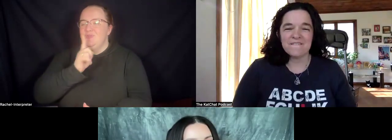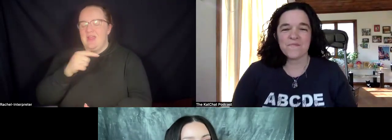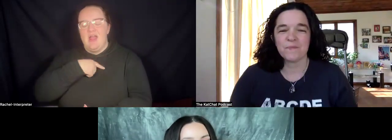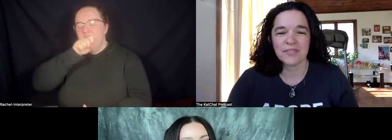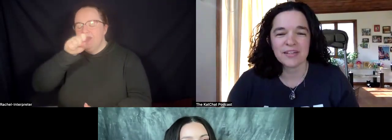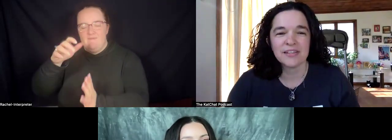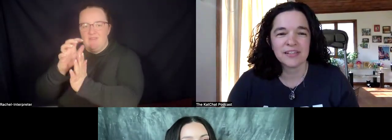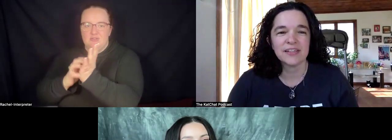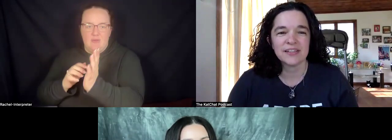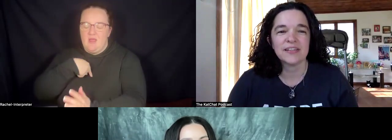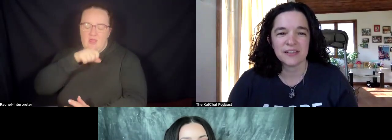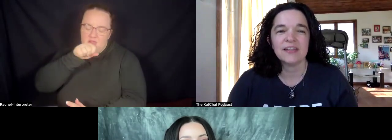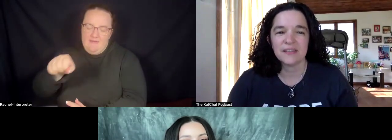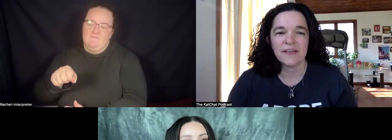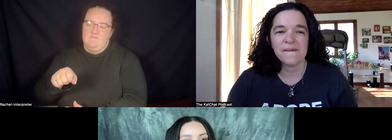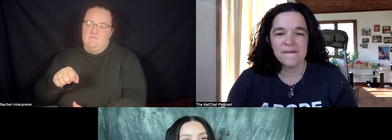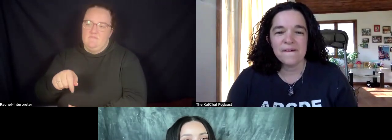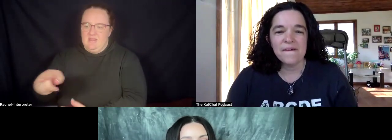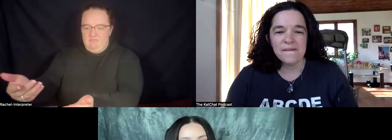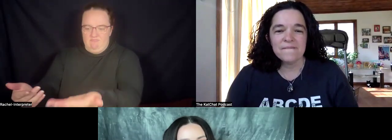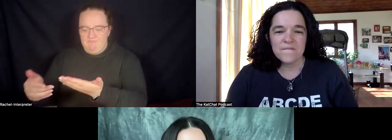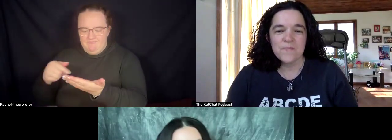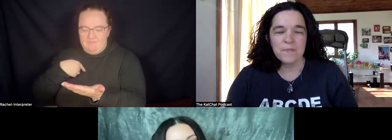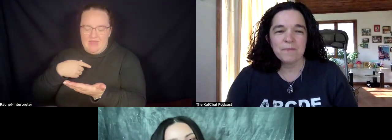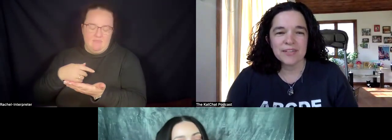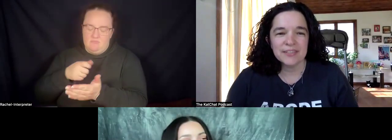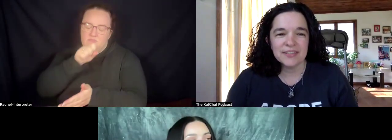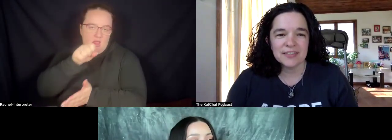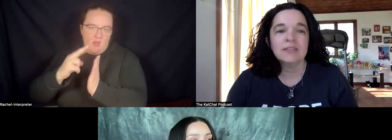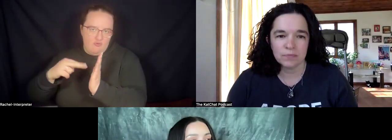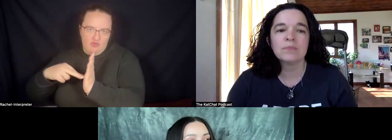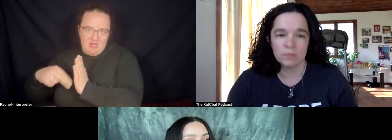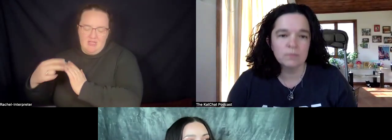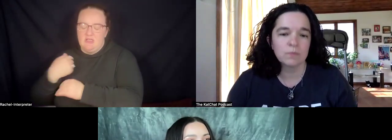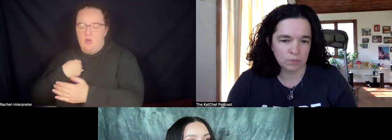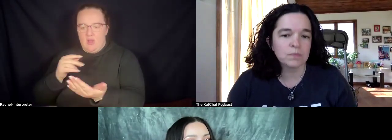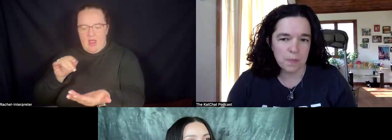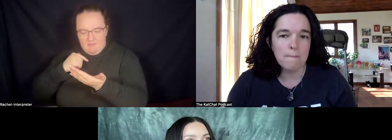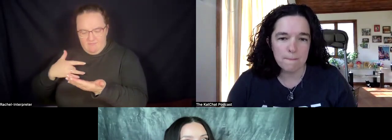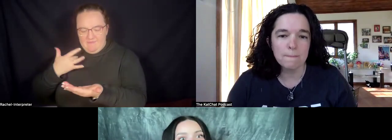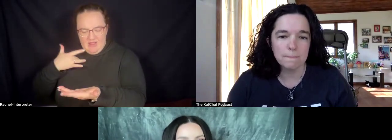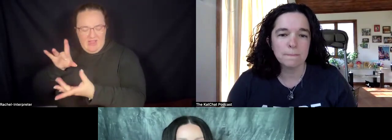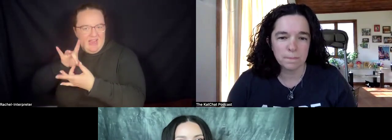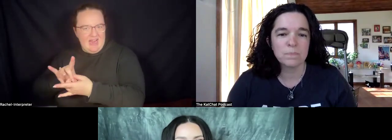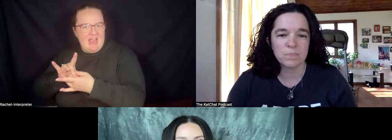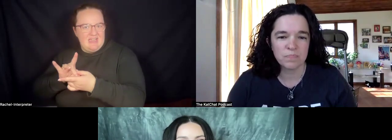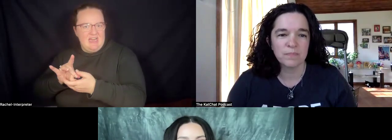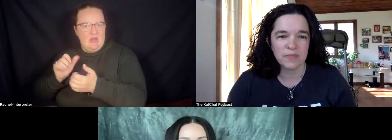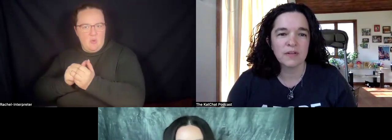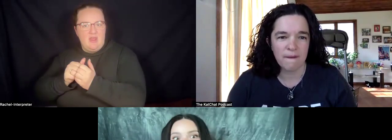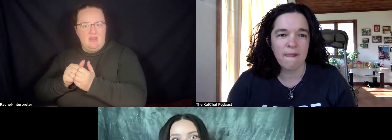the script when it was sent to me. I mean, I'm a bookworm, so I found that I connected most